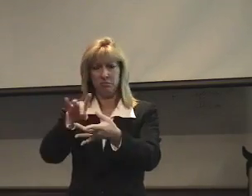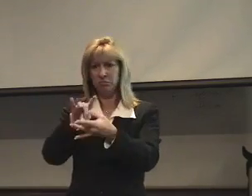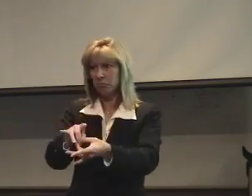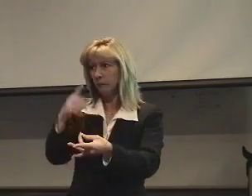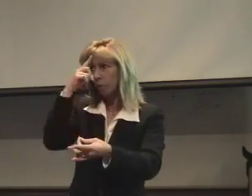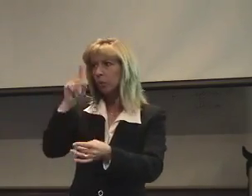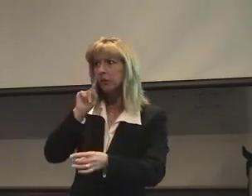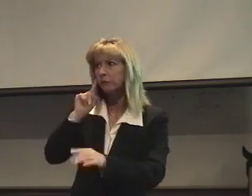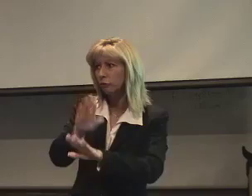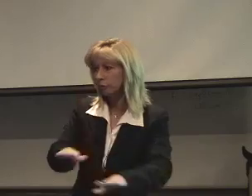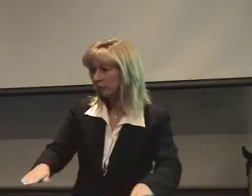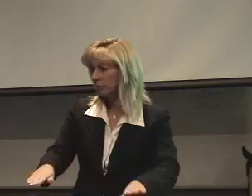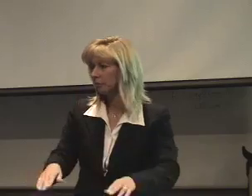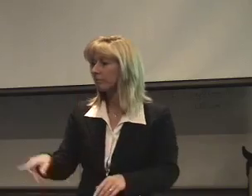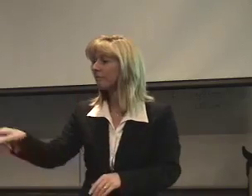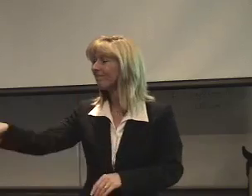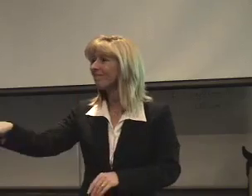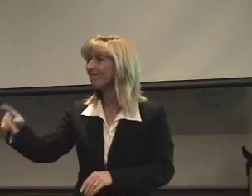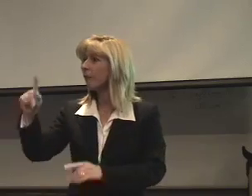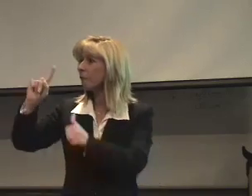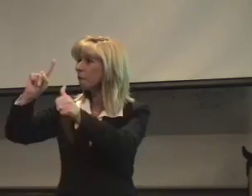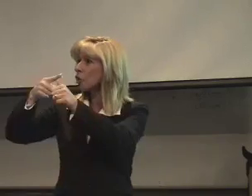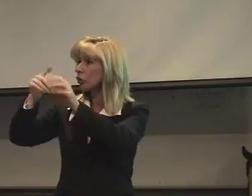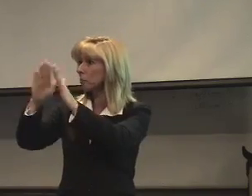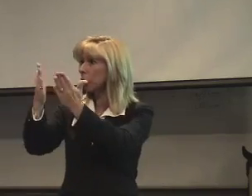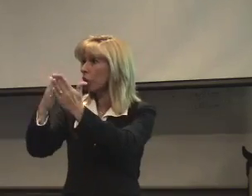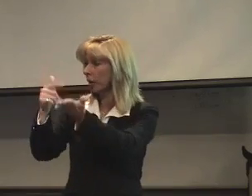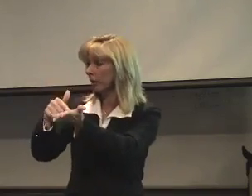was getting kids to think outside of one word, one meaning.